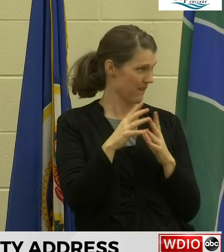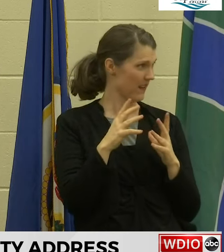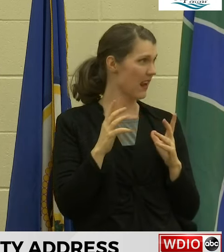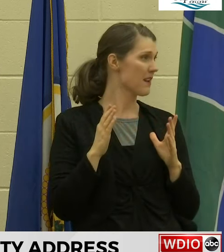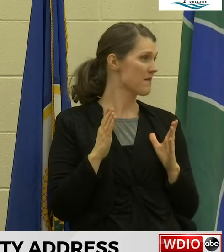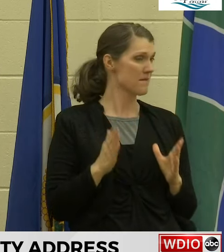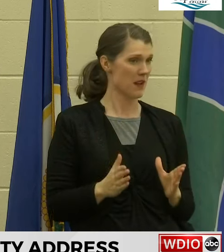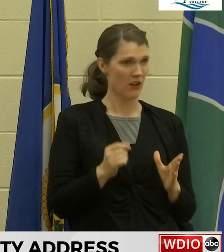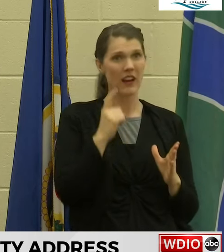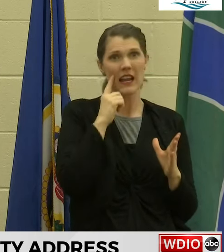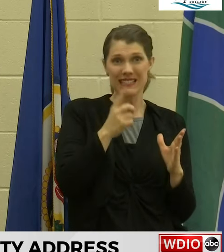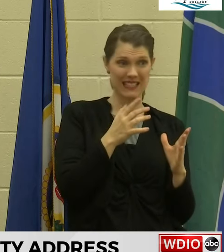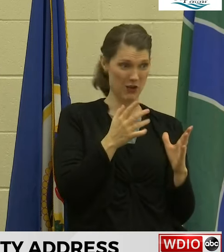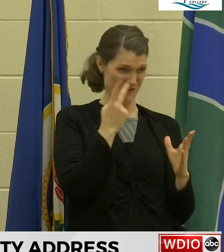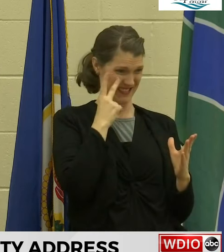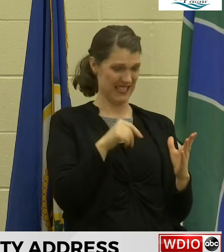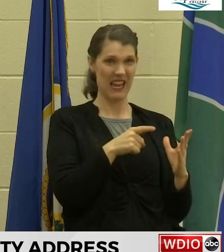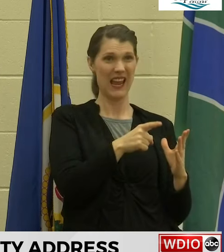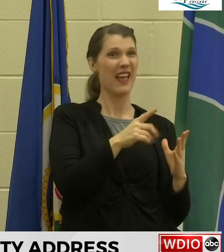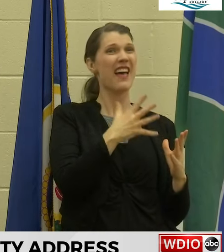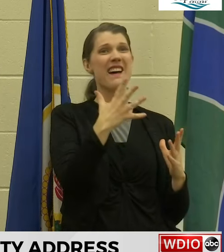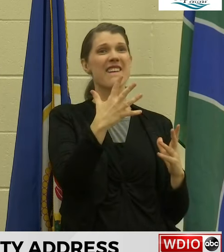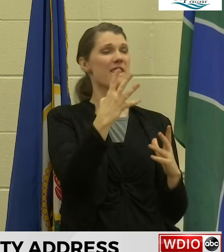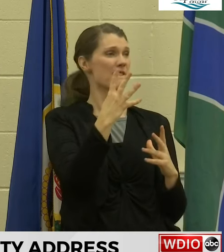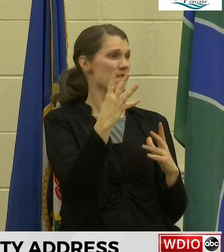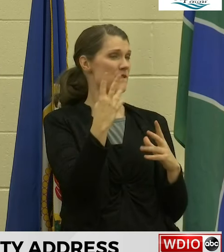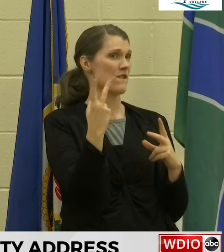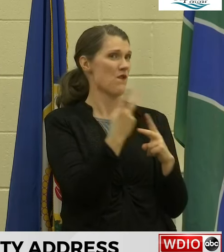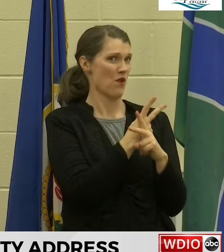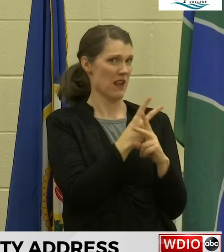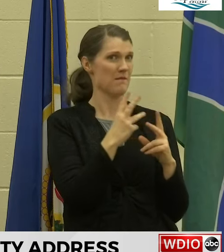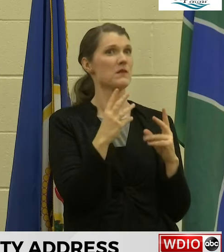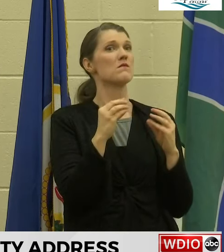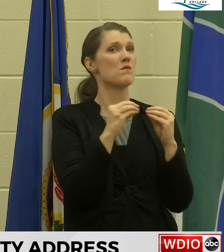more likely to be excluded from a job.